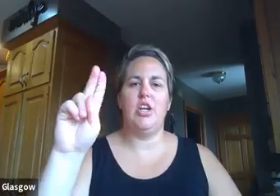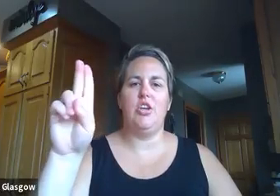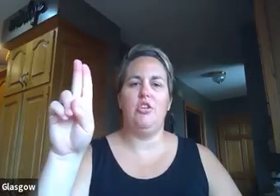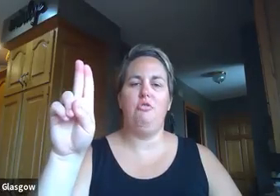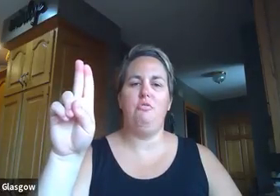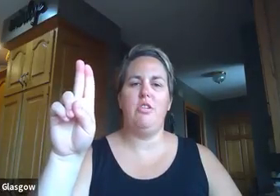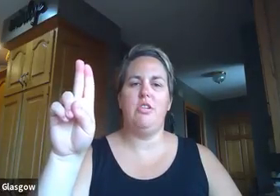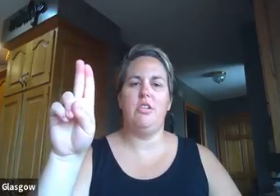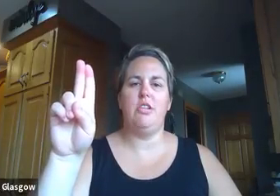U,